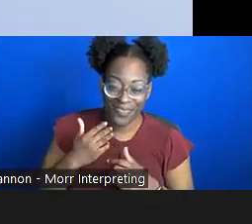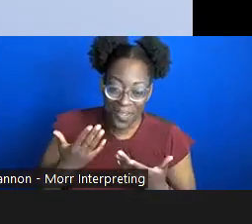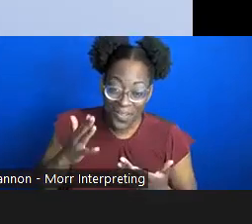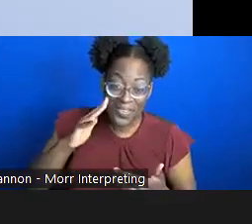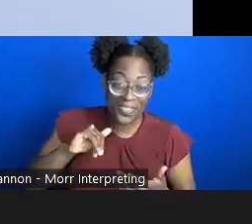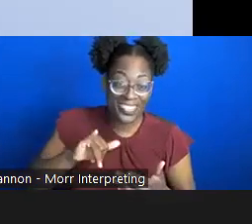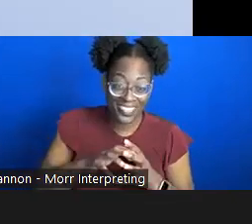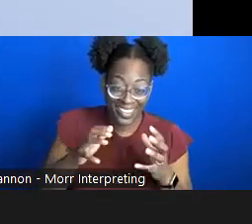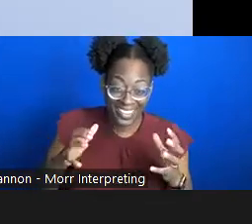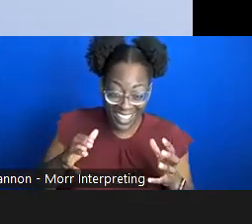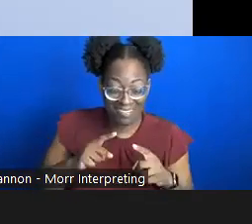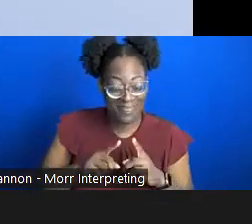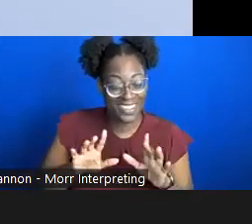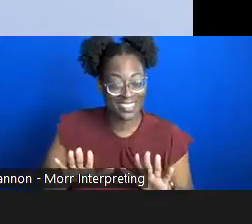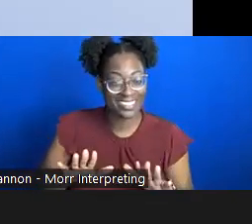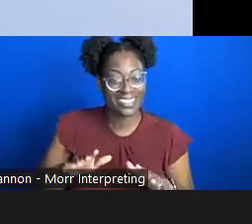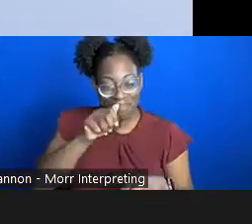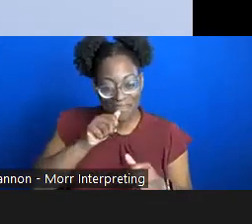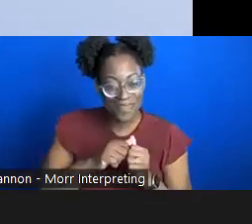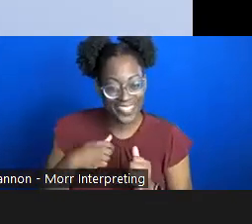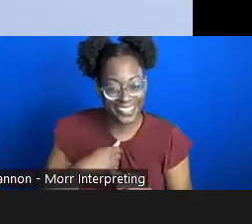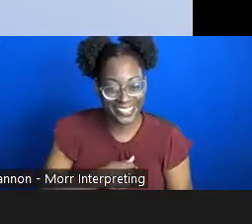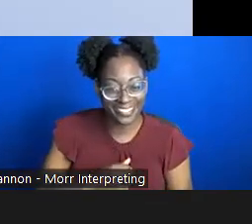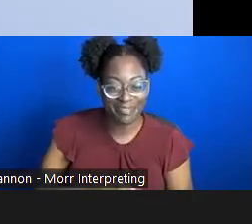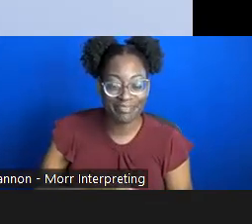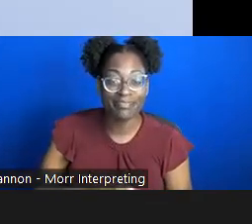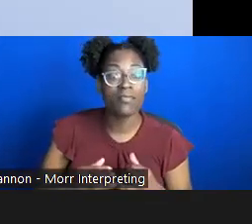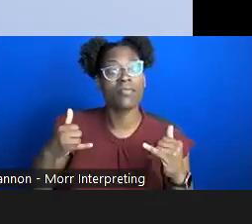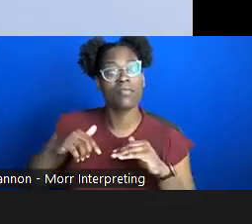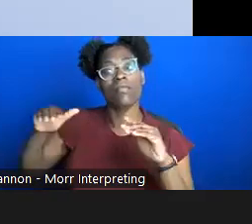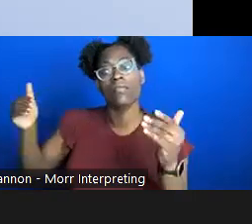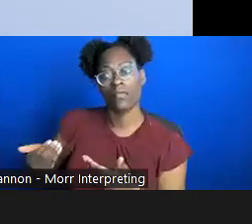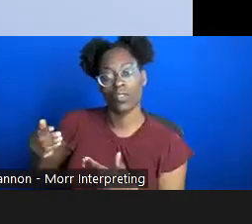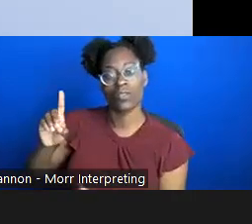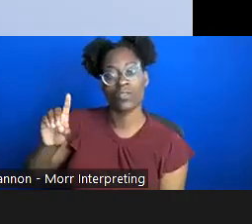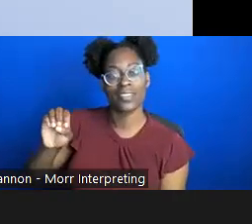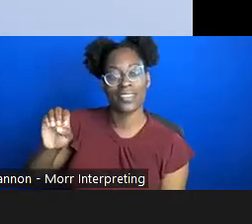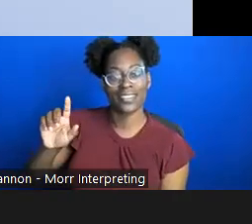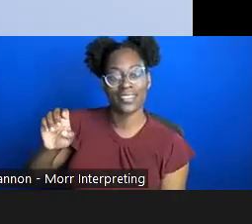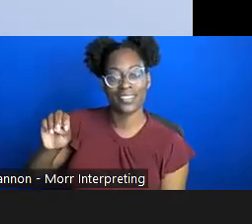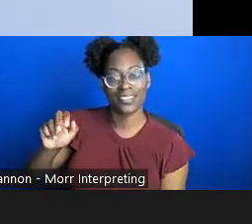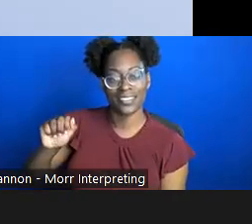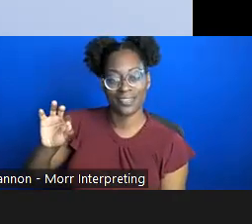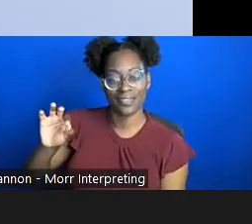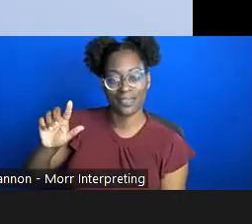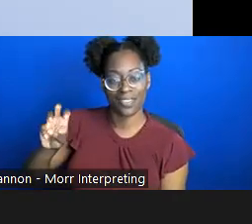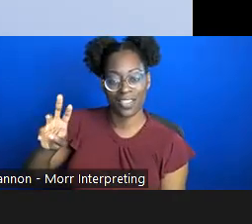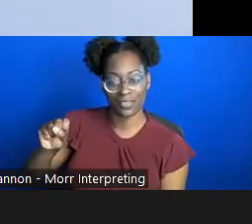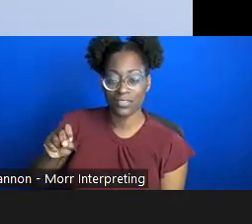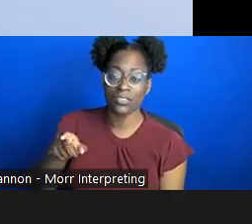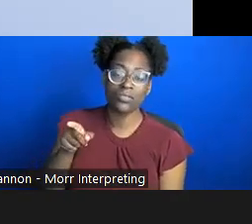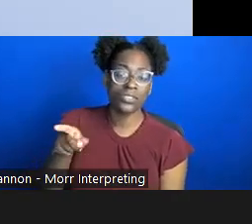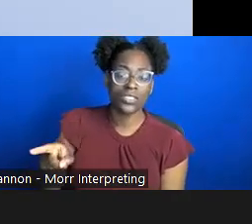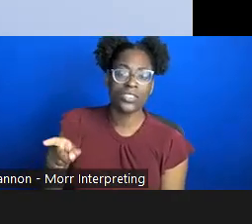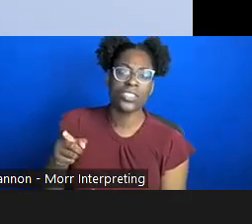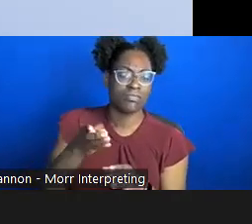Delana Flowers is a multi-talented creative who loves using art to inspire, to